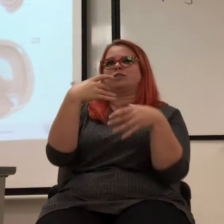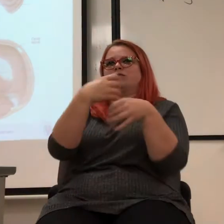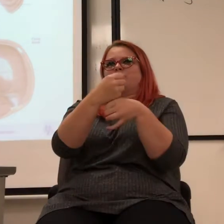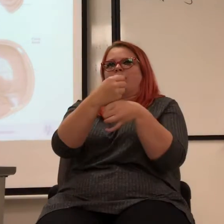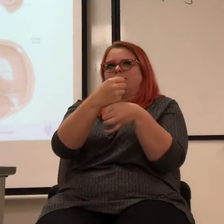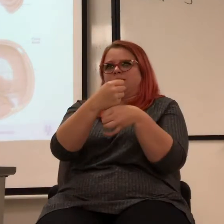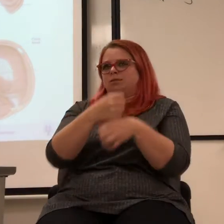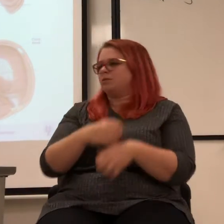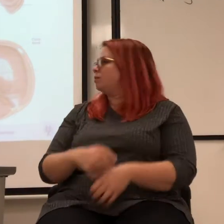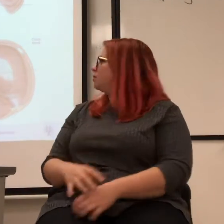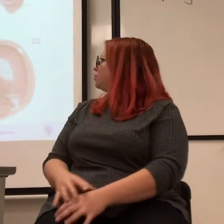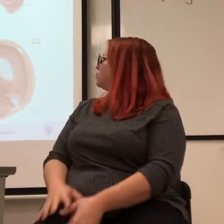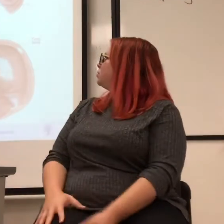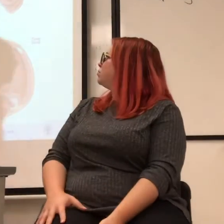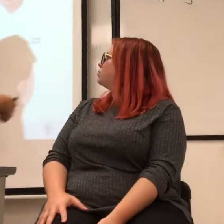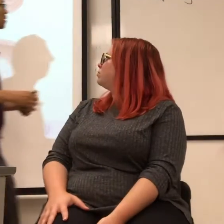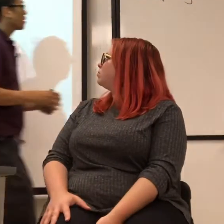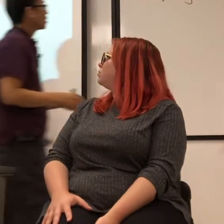okay?